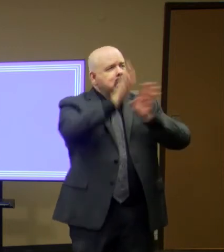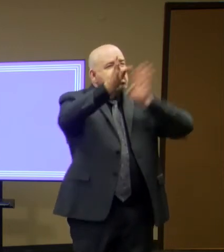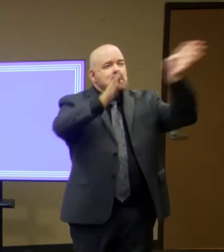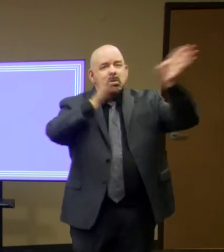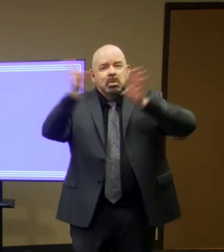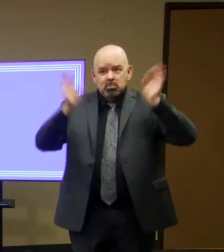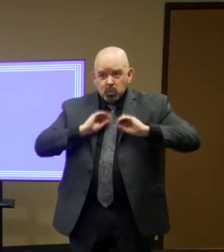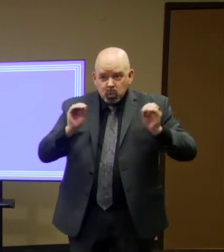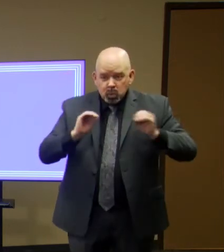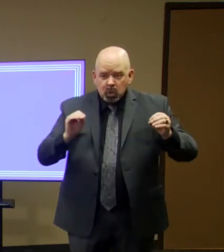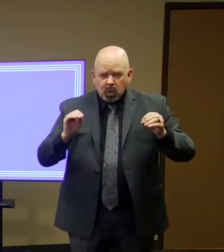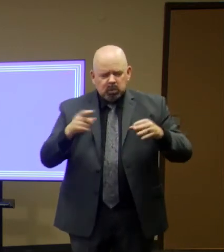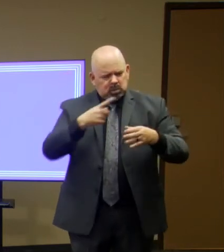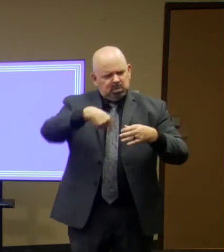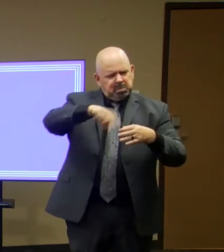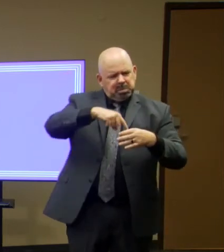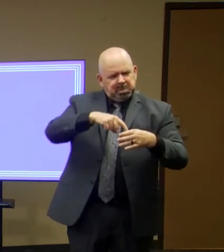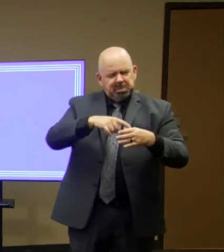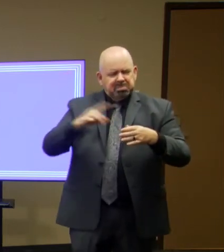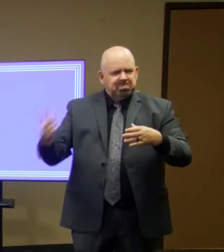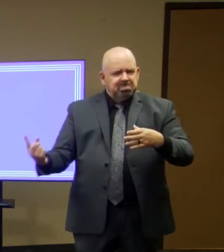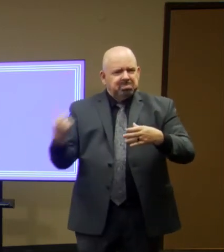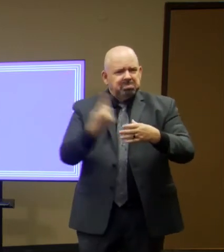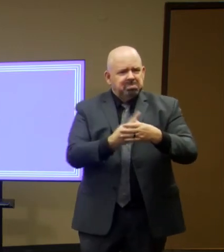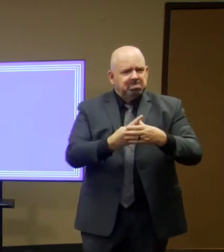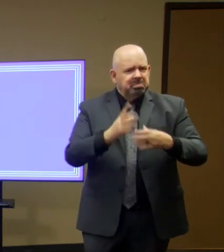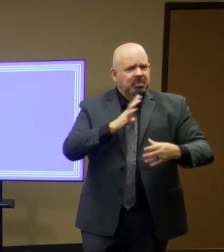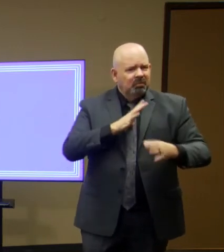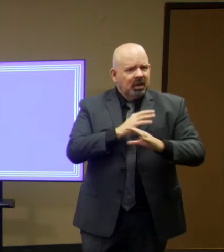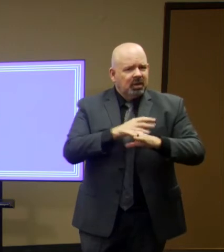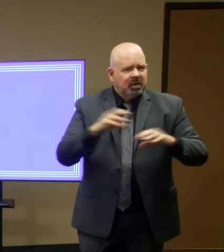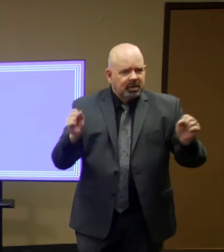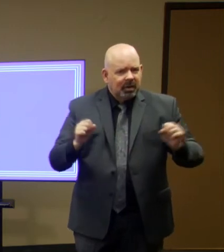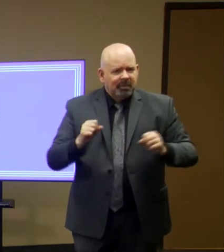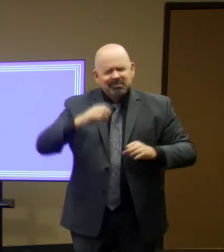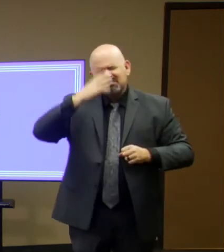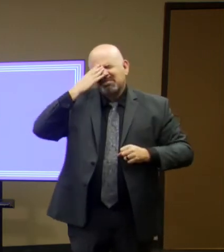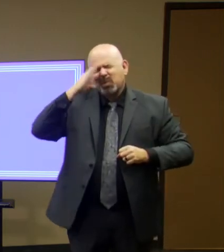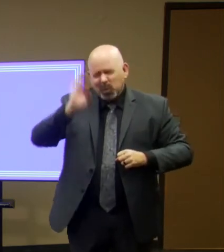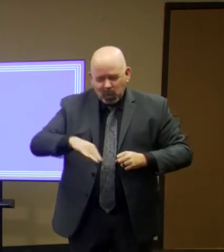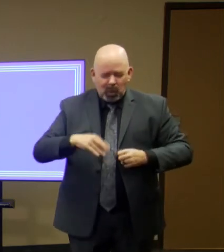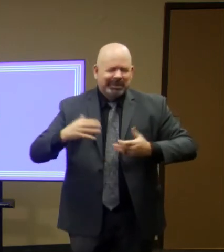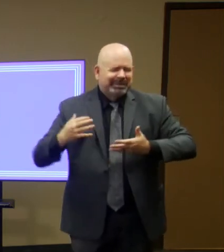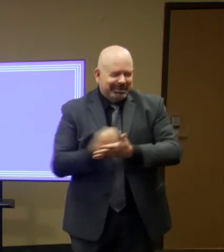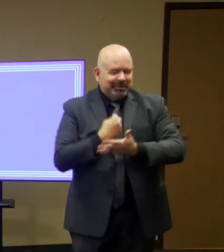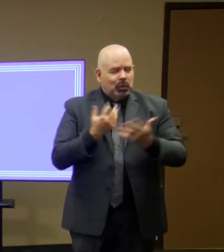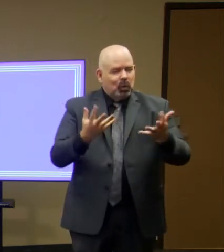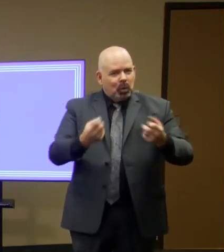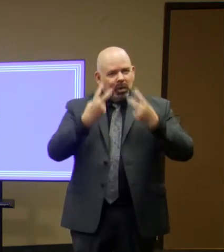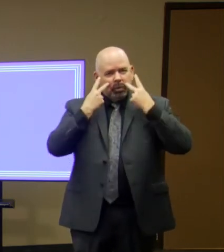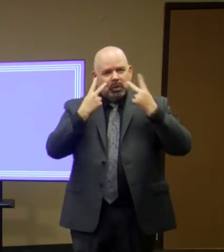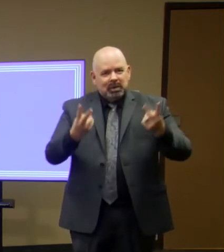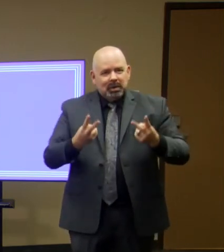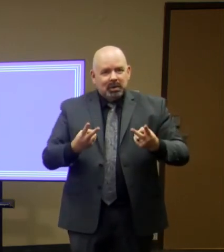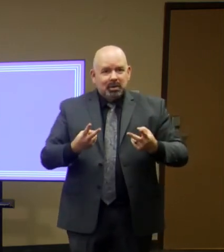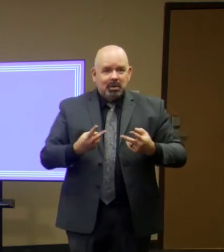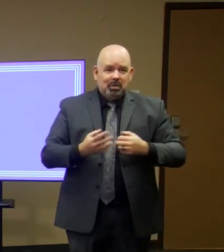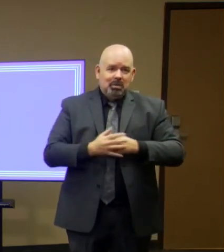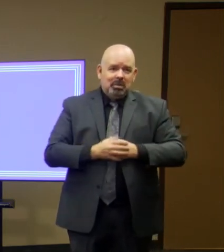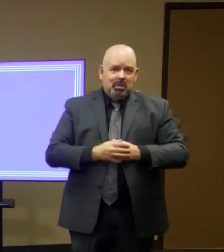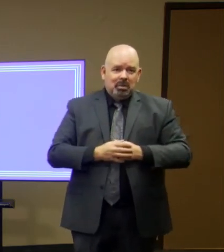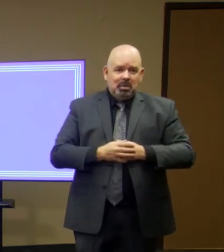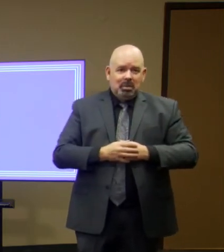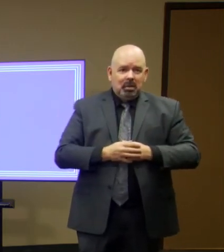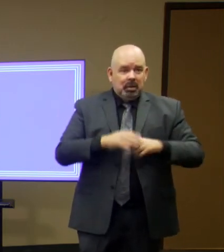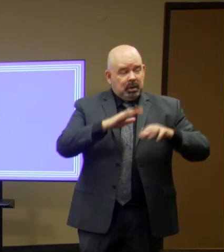grandmas, they're going to gravitate towards those kids. But if the choice is a household full of kids and people who work outside the